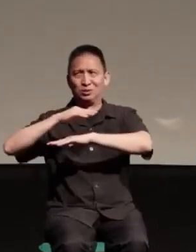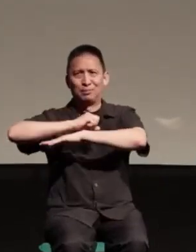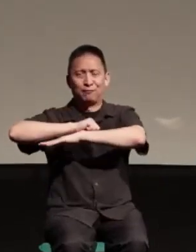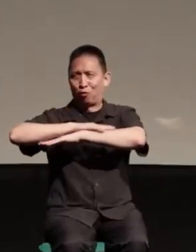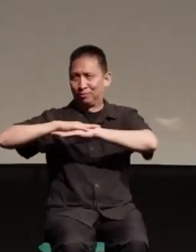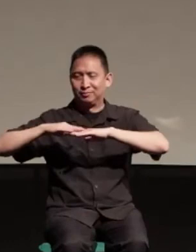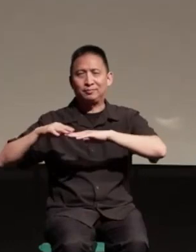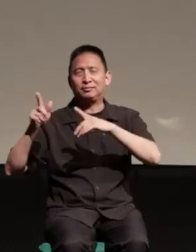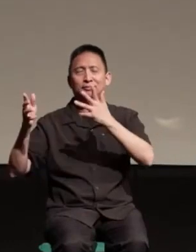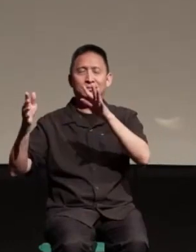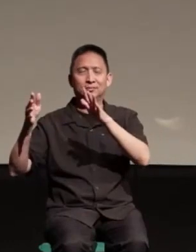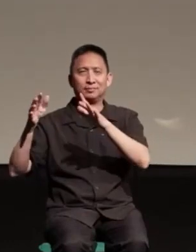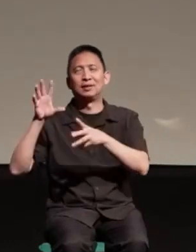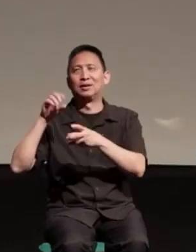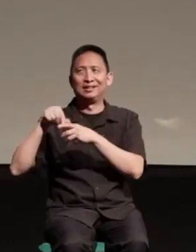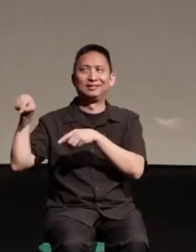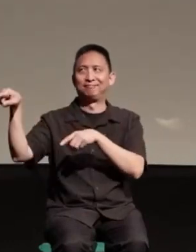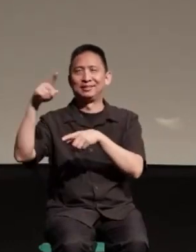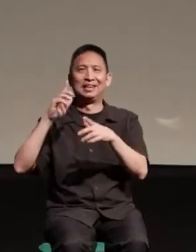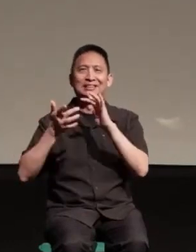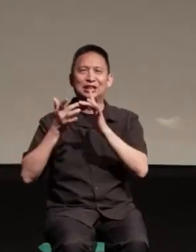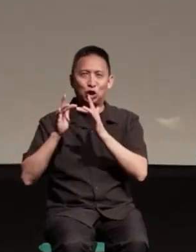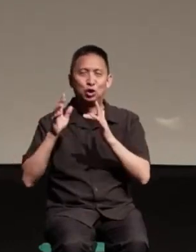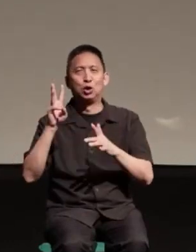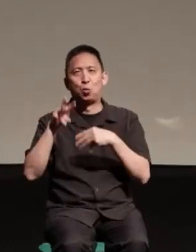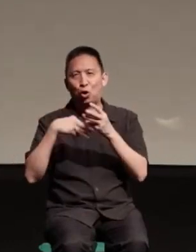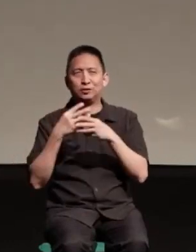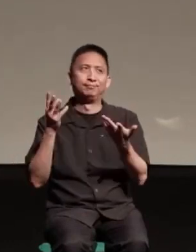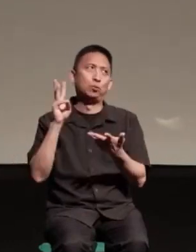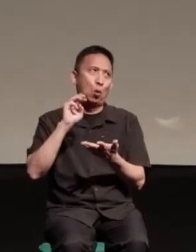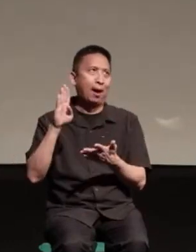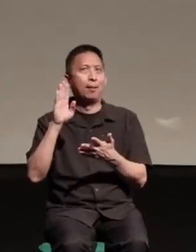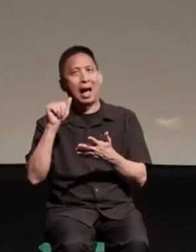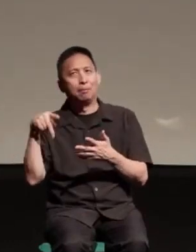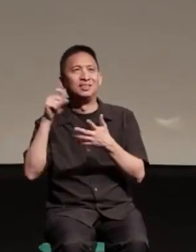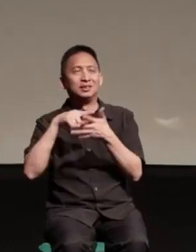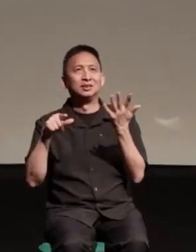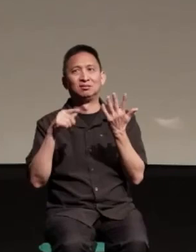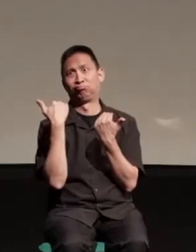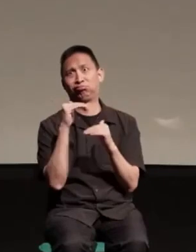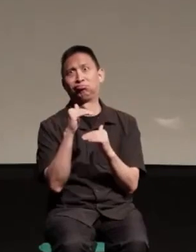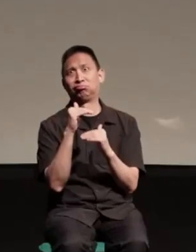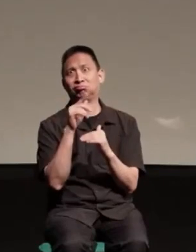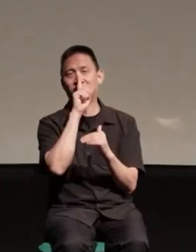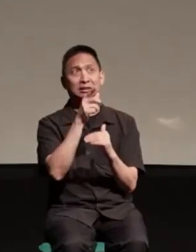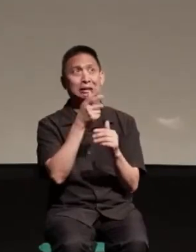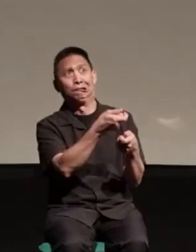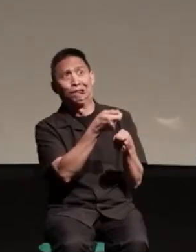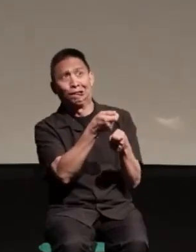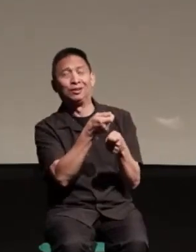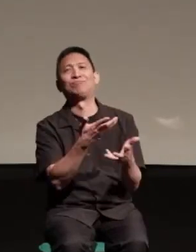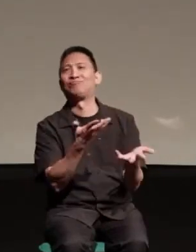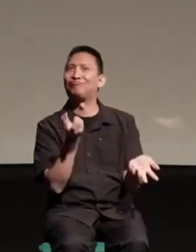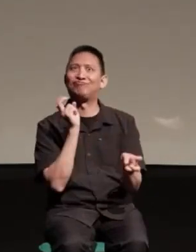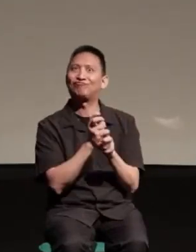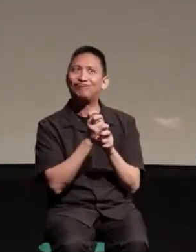media. I'm sorry, in the digital world, right? In the web and all the apps. So for me, the